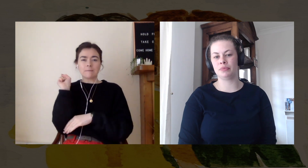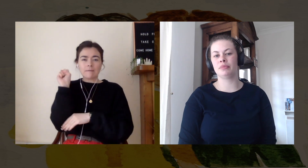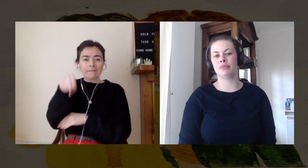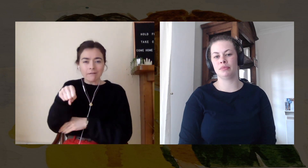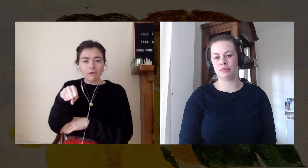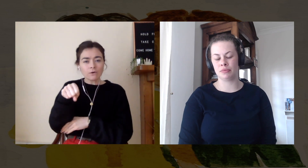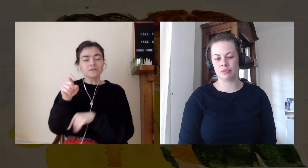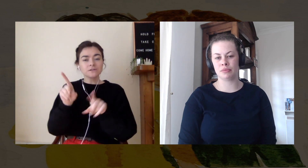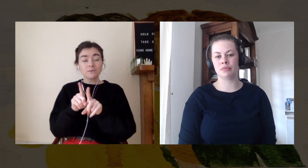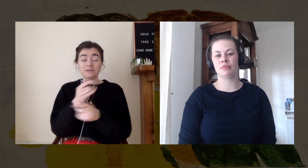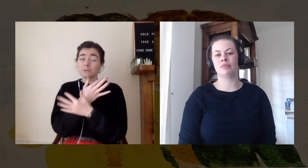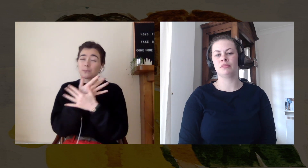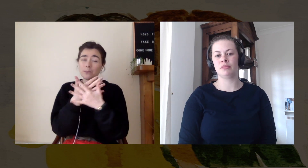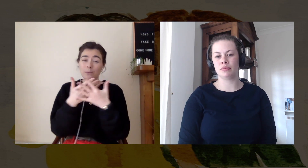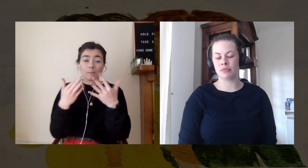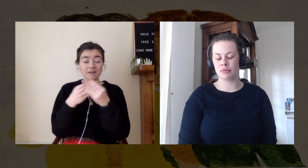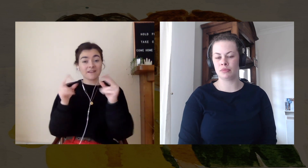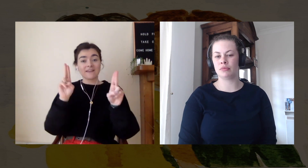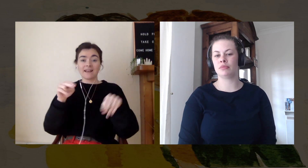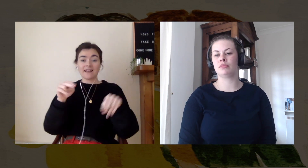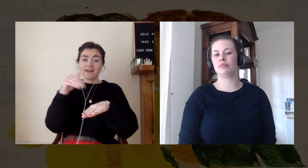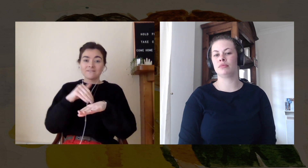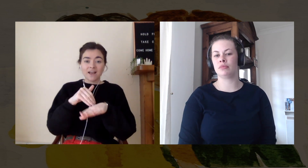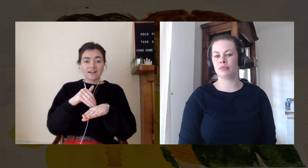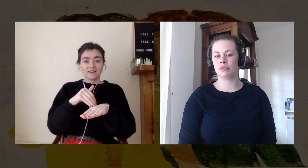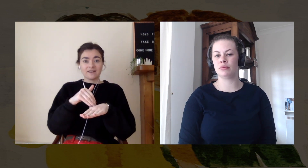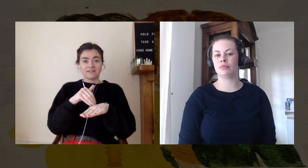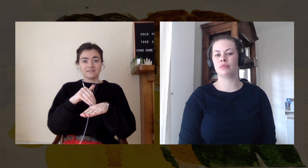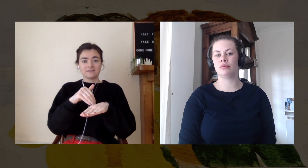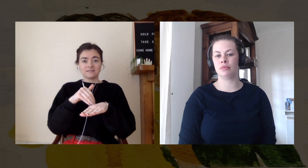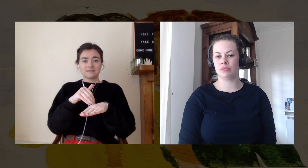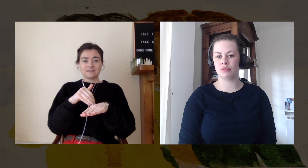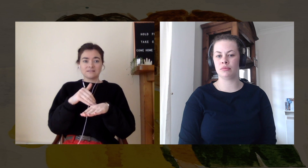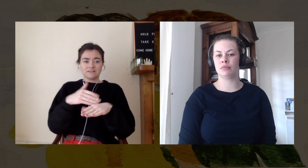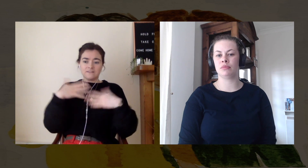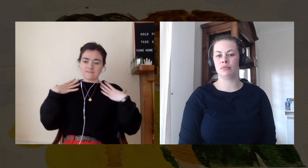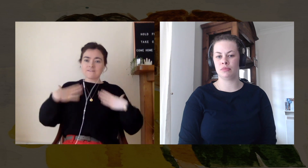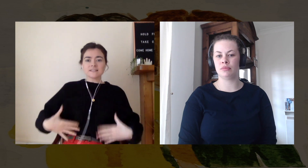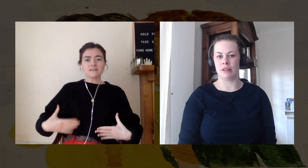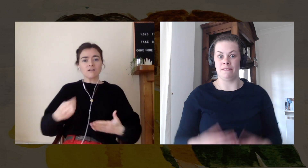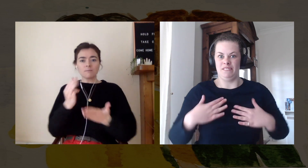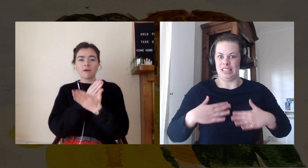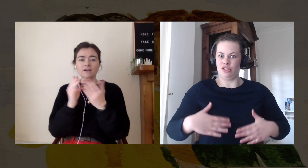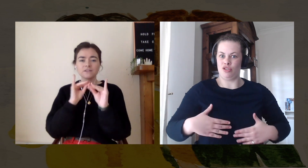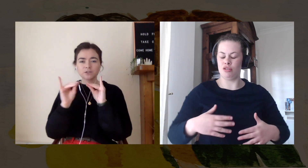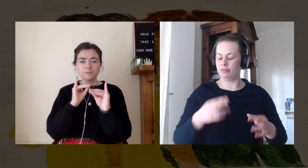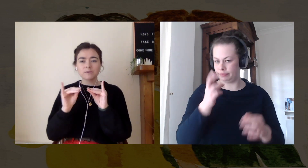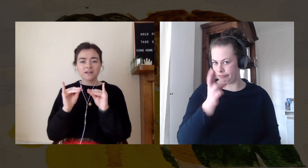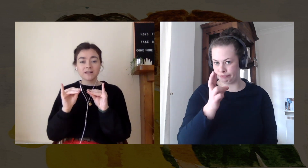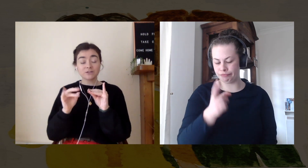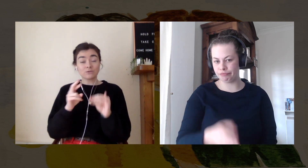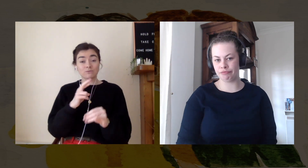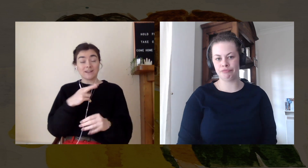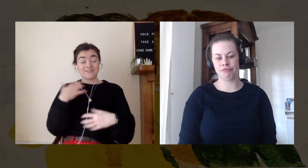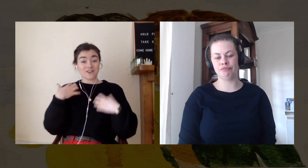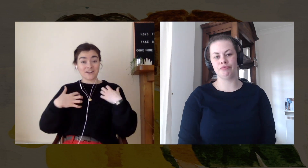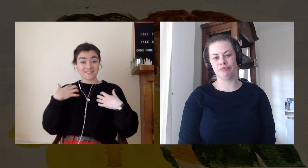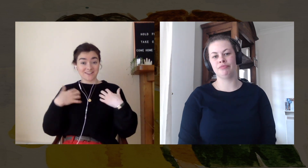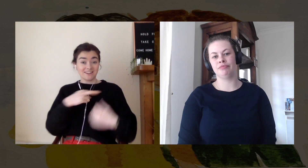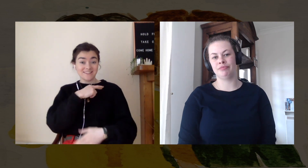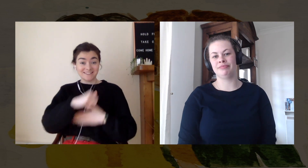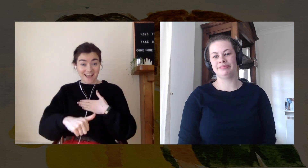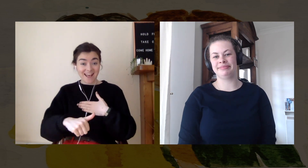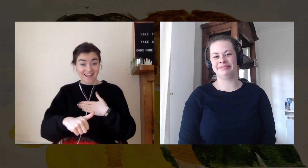can affect the physical side of things. Absolutely. So I'm really excited we have our guest today, Anthony Claffey,